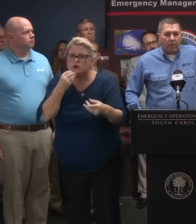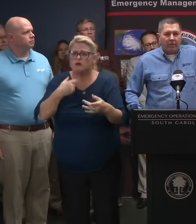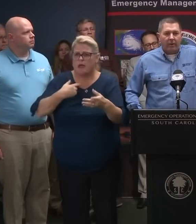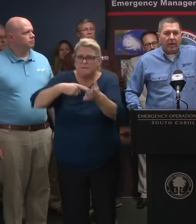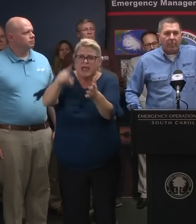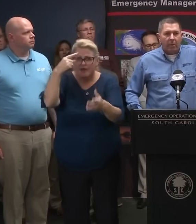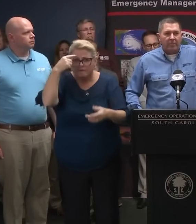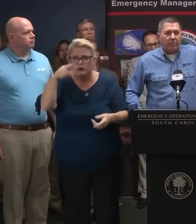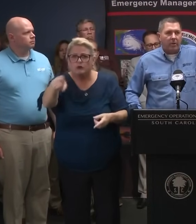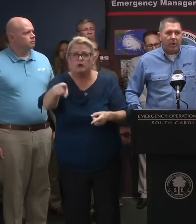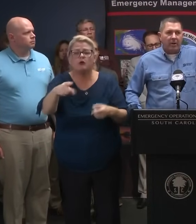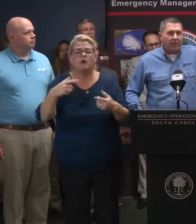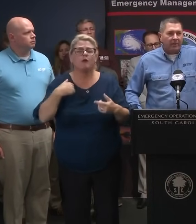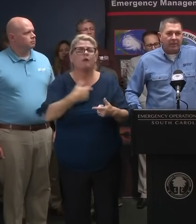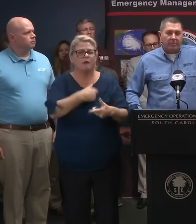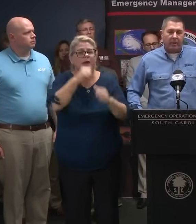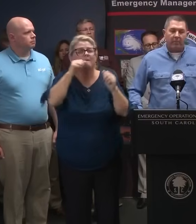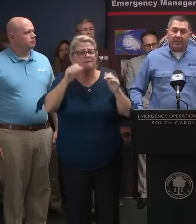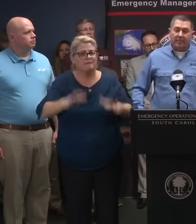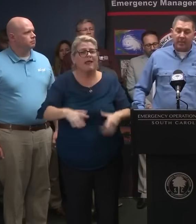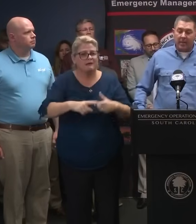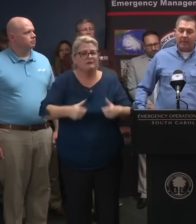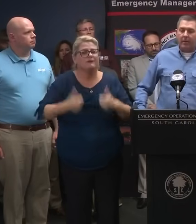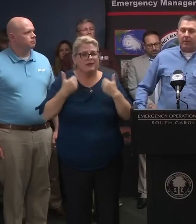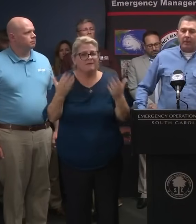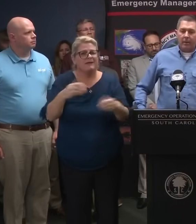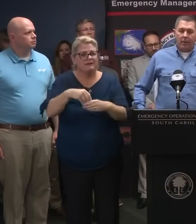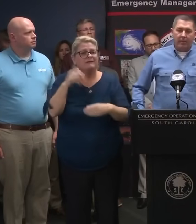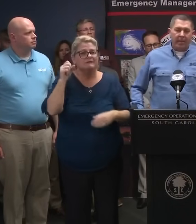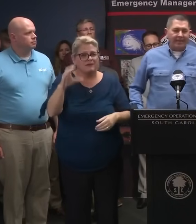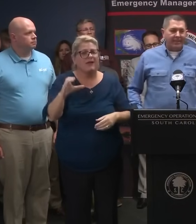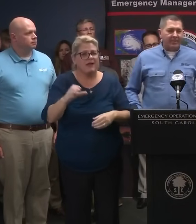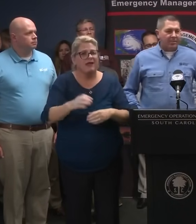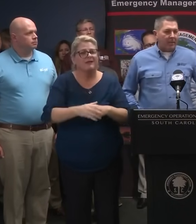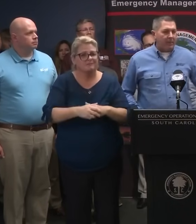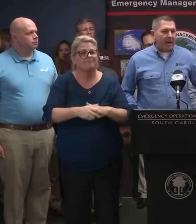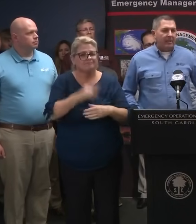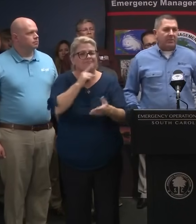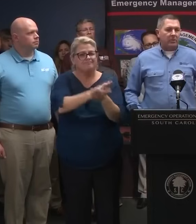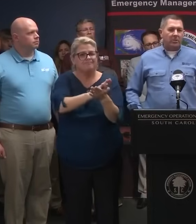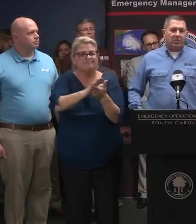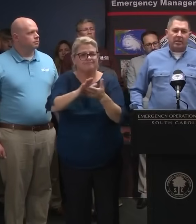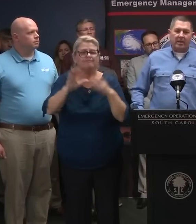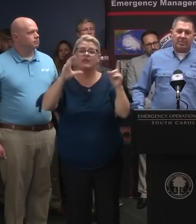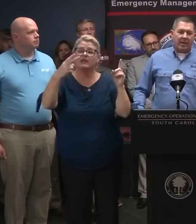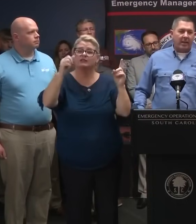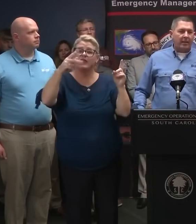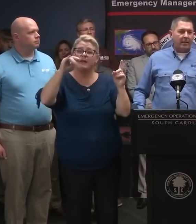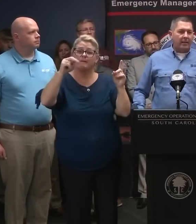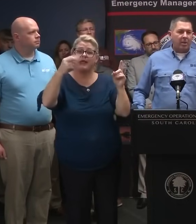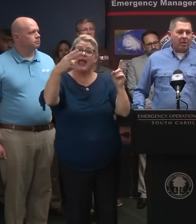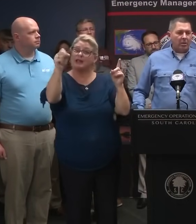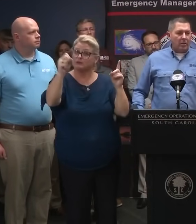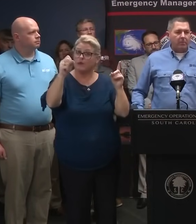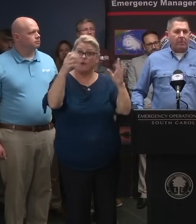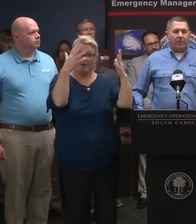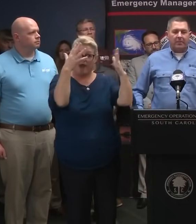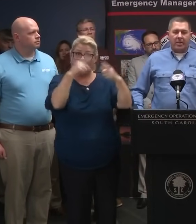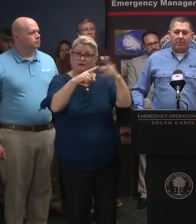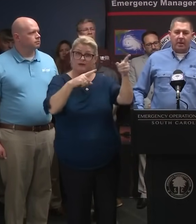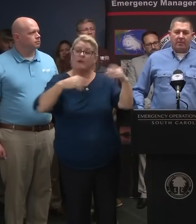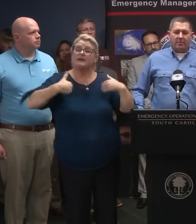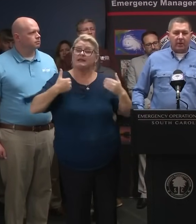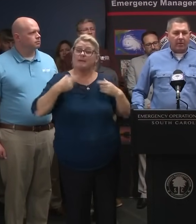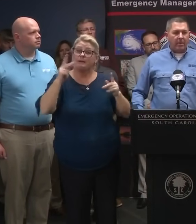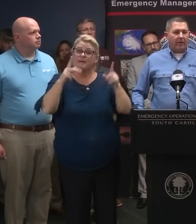how wonderful and how blessed we are to live in this Palmetto State. And then Chapin High School, shout out to them. The young people